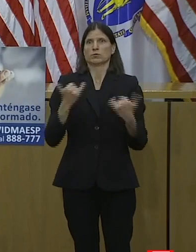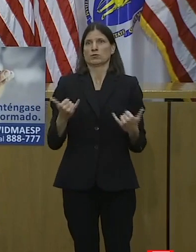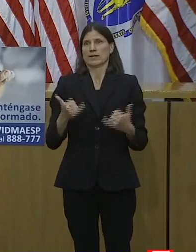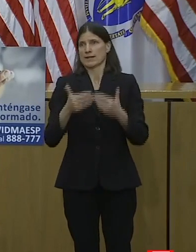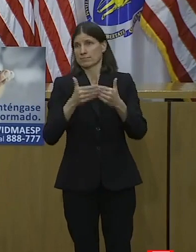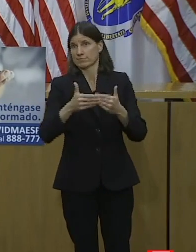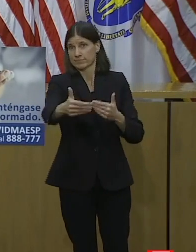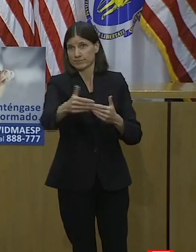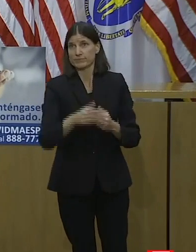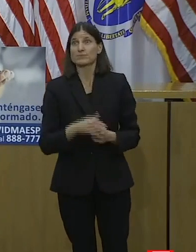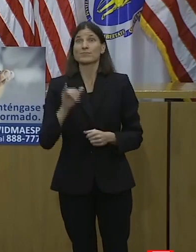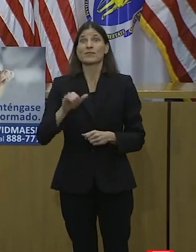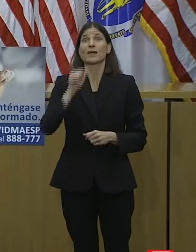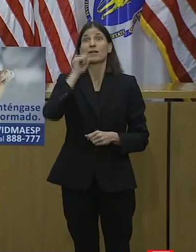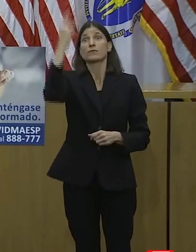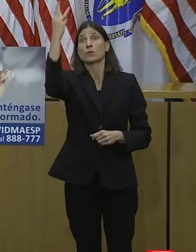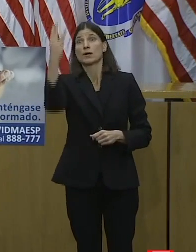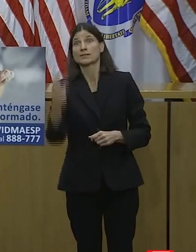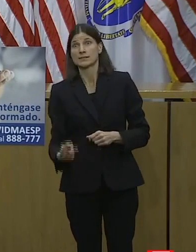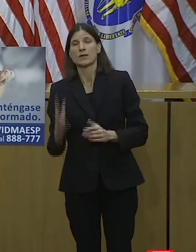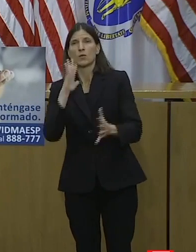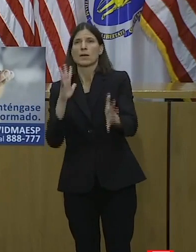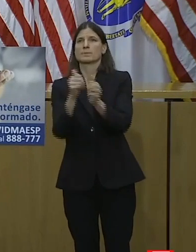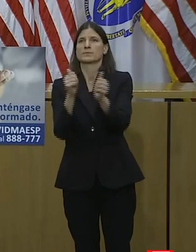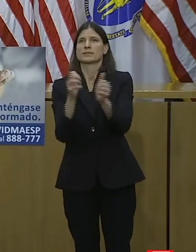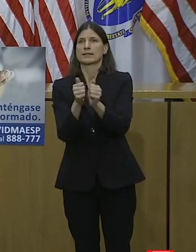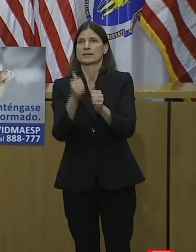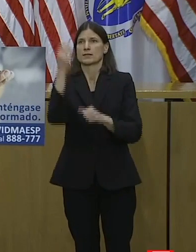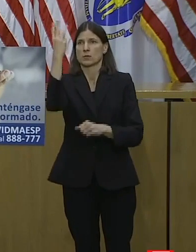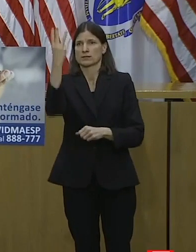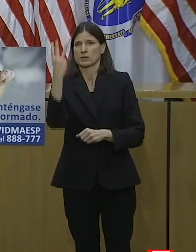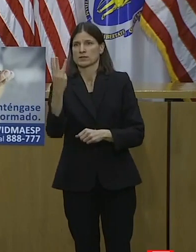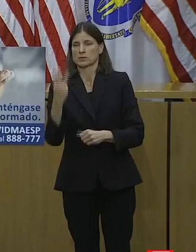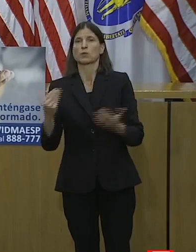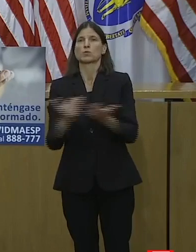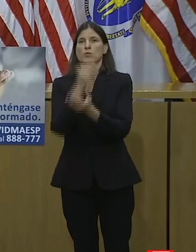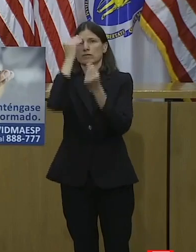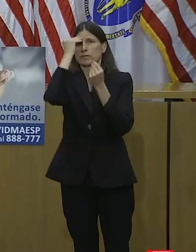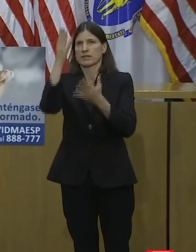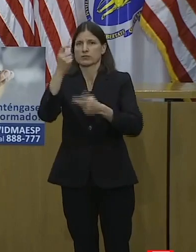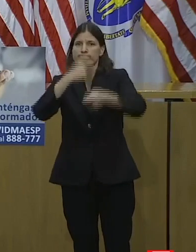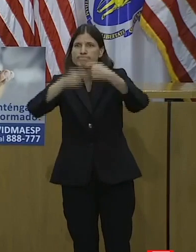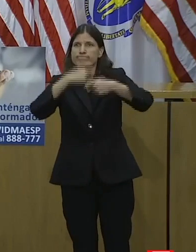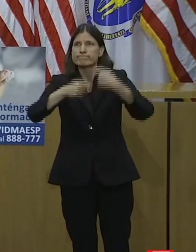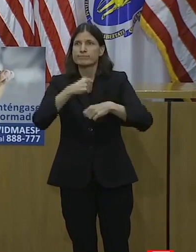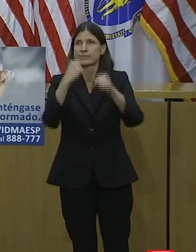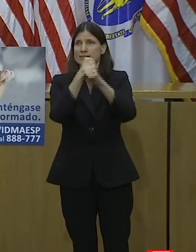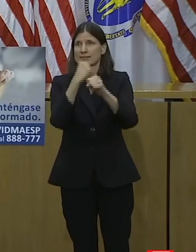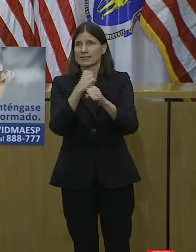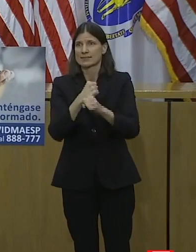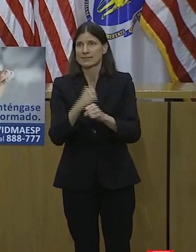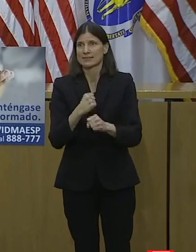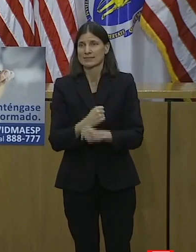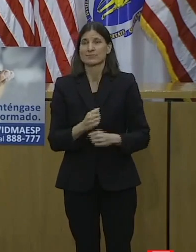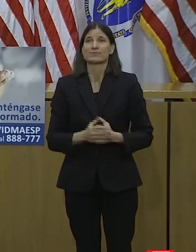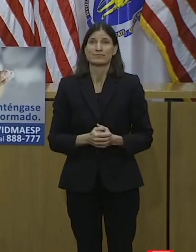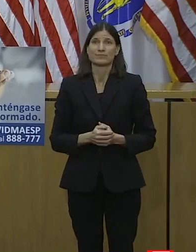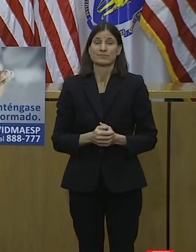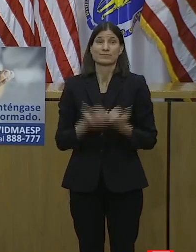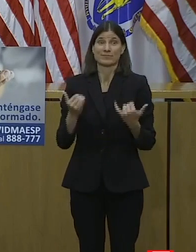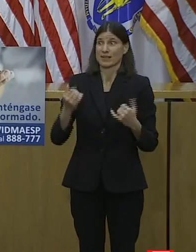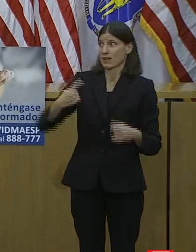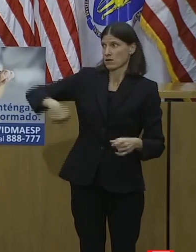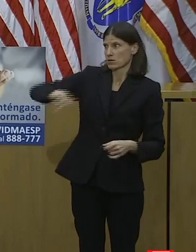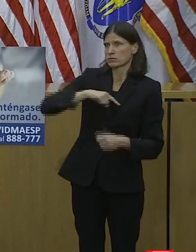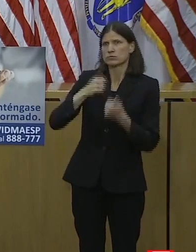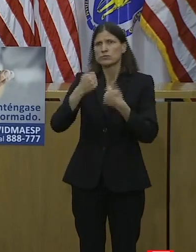COVID-19 dashboard. Our testing efforts, as you know, have increased. We know that every community in the Commonwealth has experienced the impact